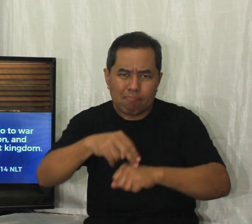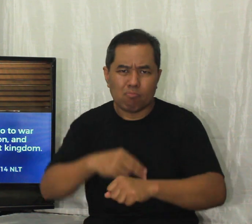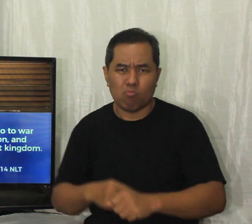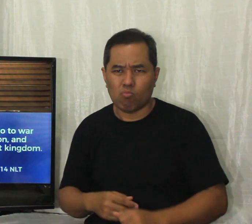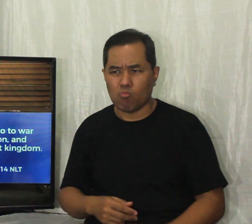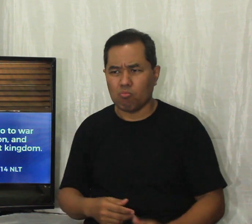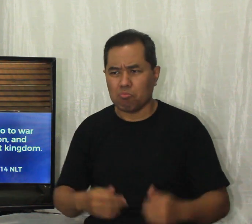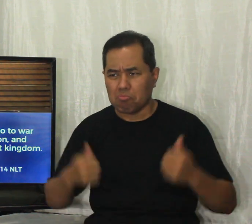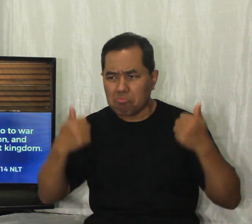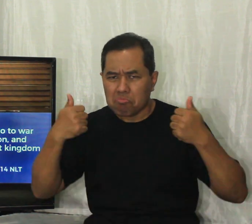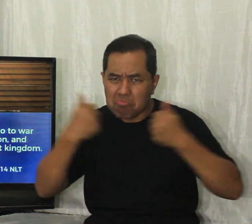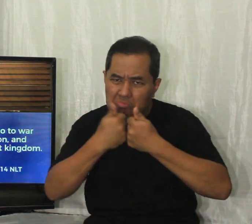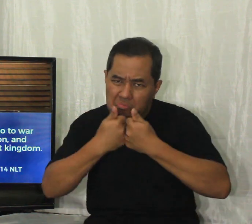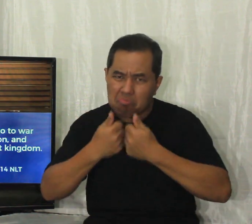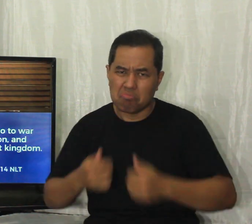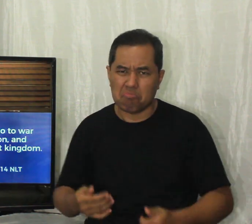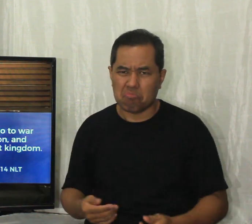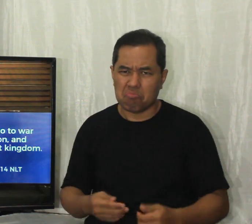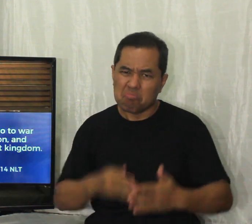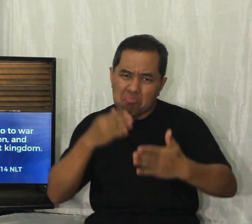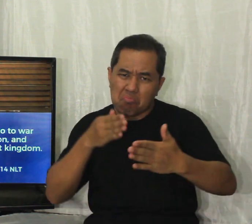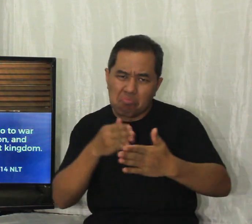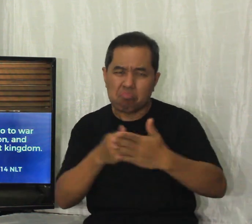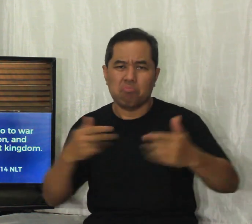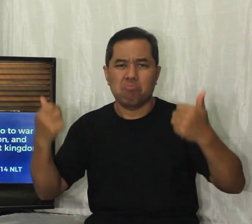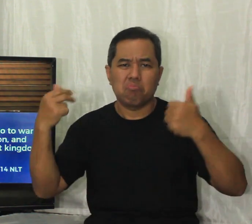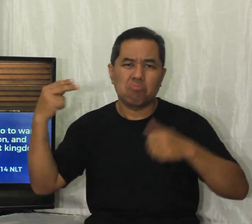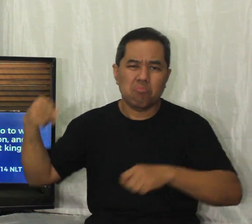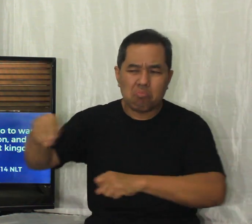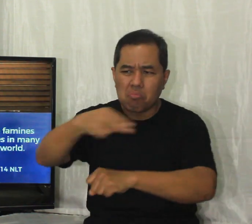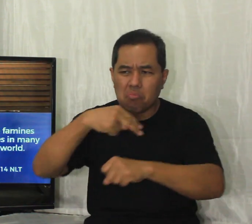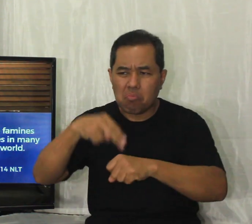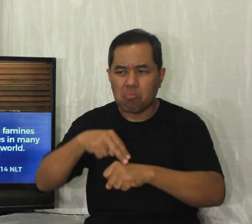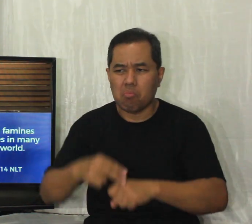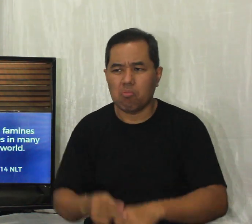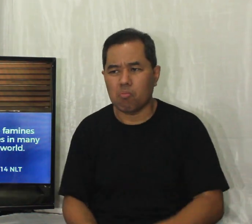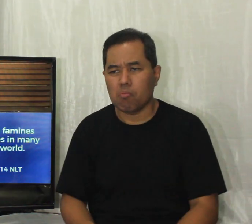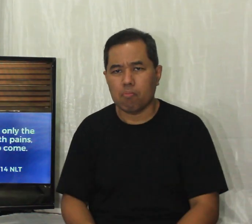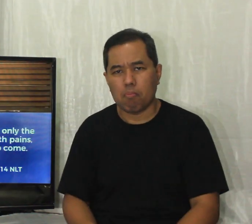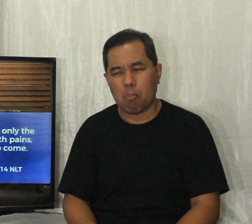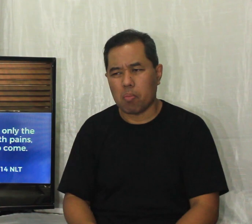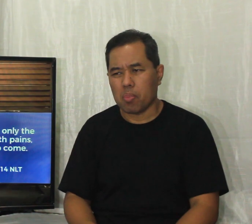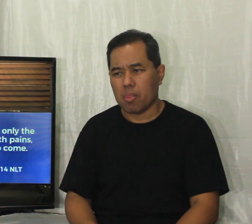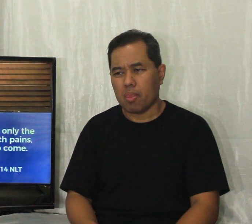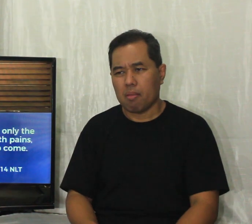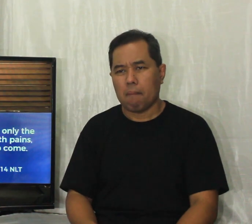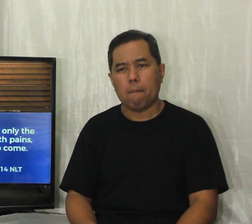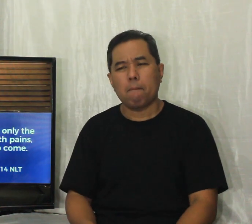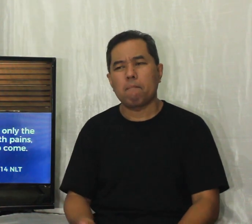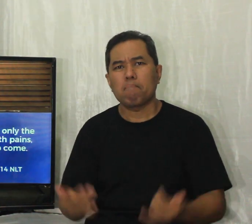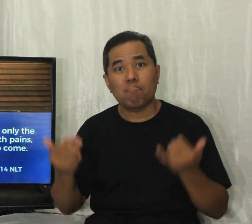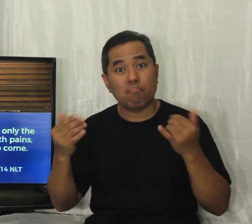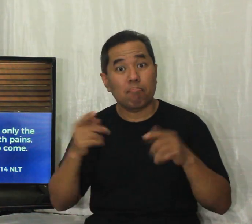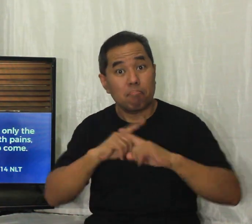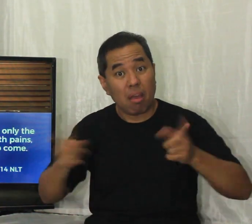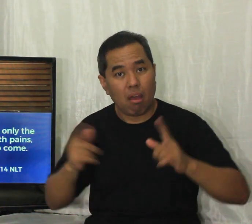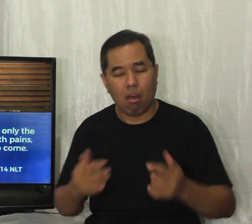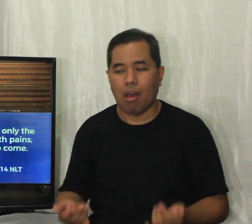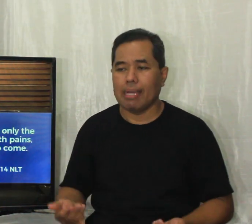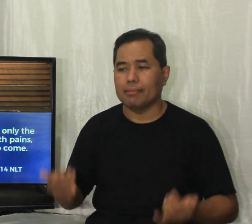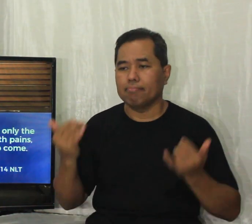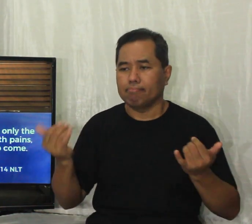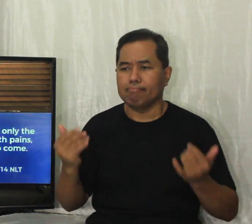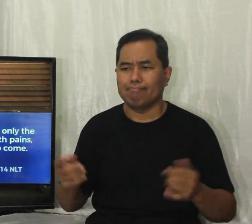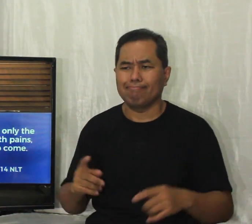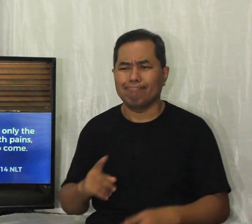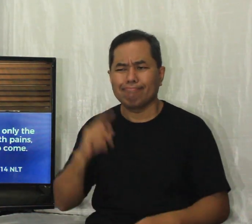kingdom. But all this is only the first of the birth pains with more to